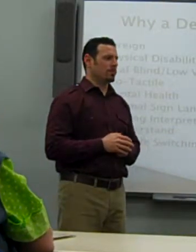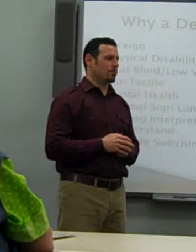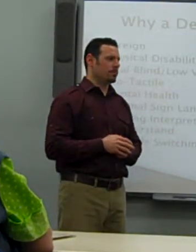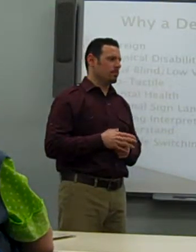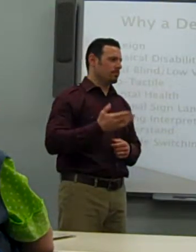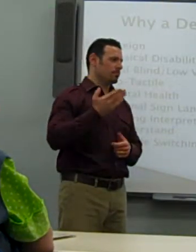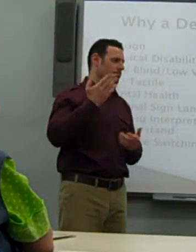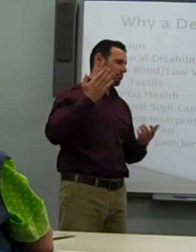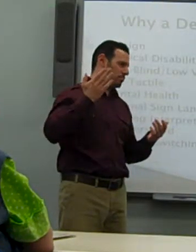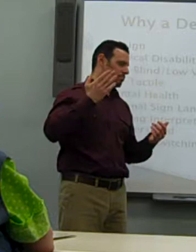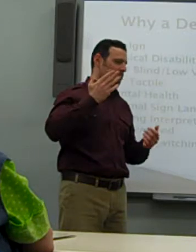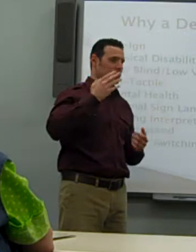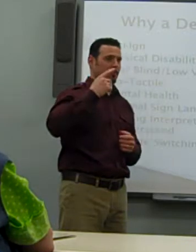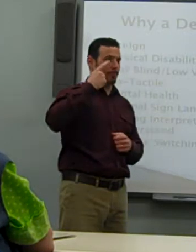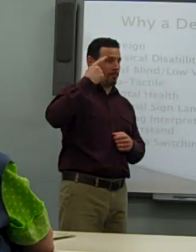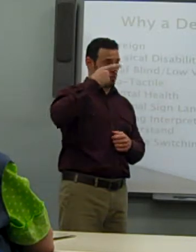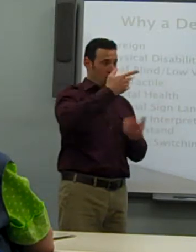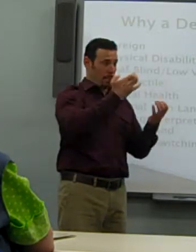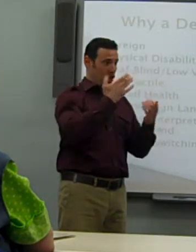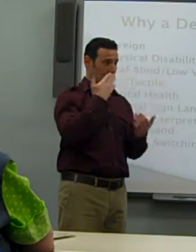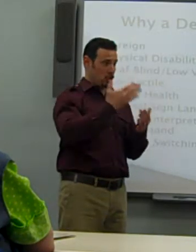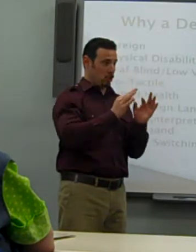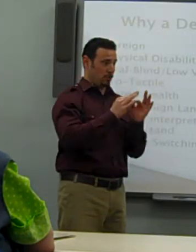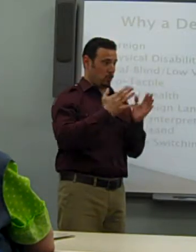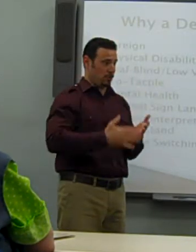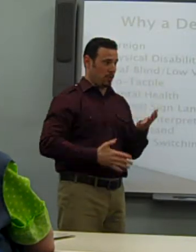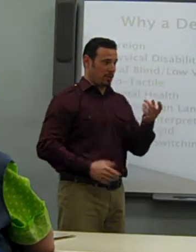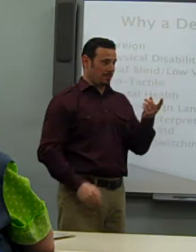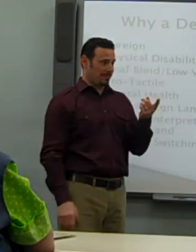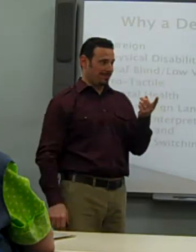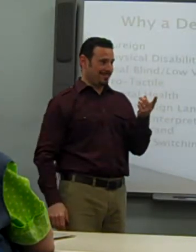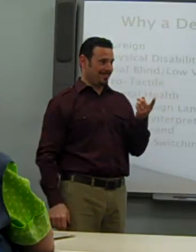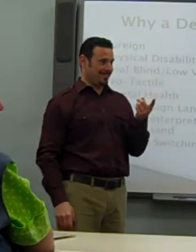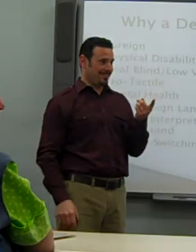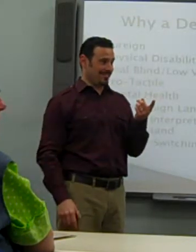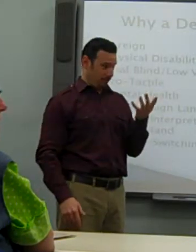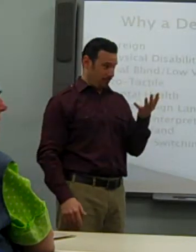So is it required or is that your decision? I mean,